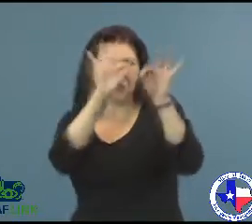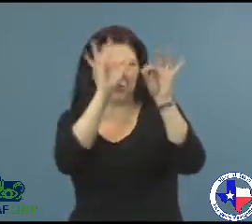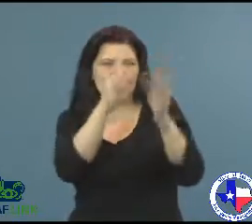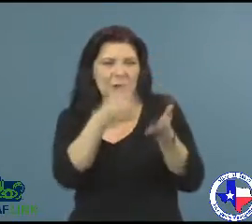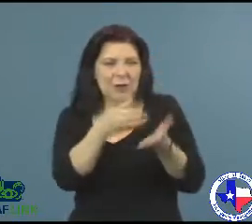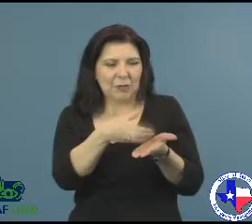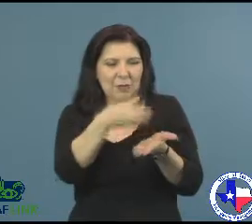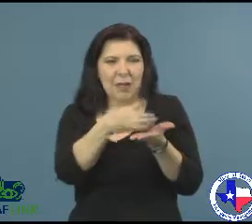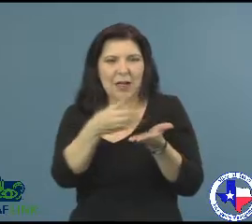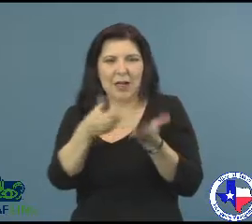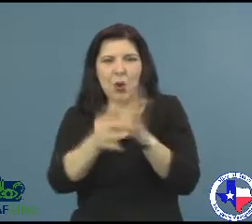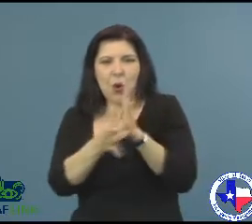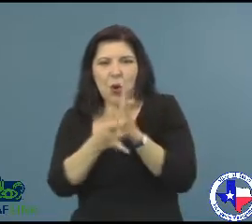leaks.